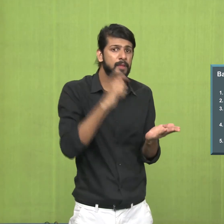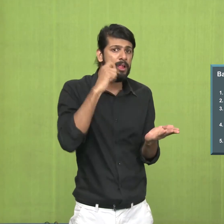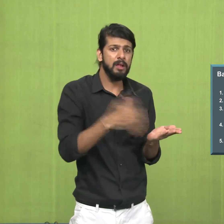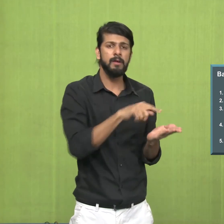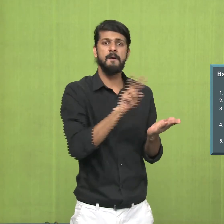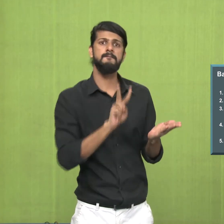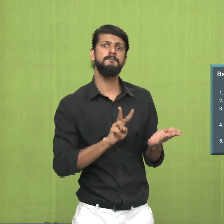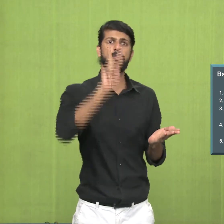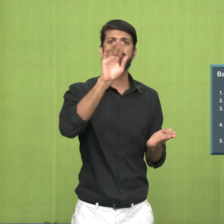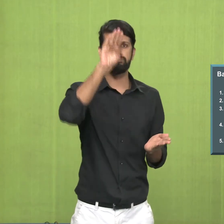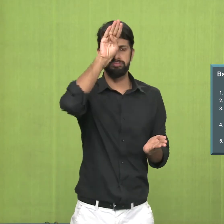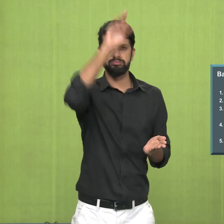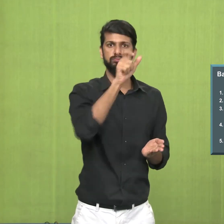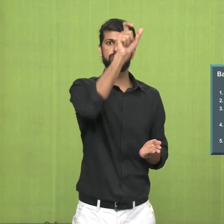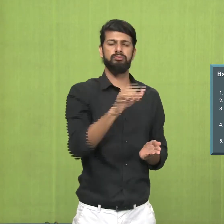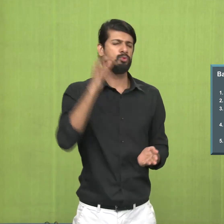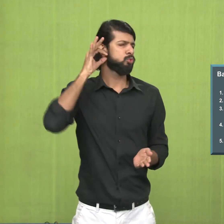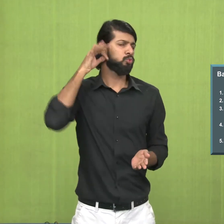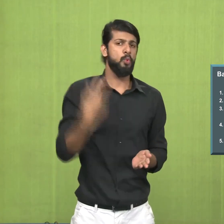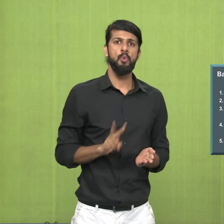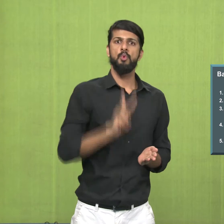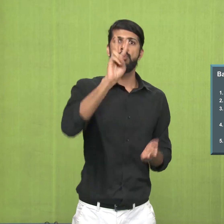Many of the mummy portraits of